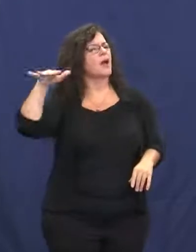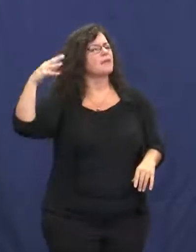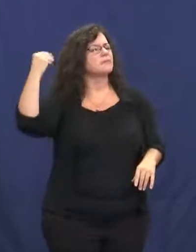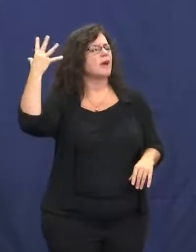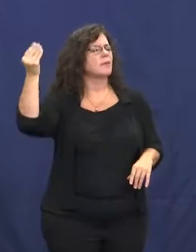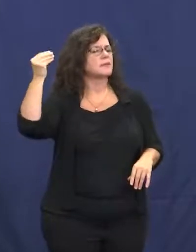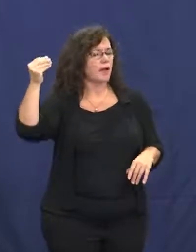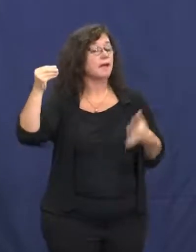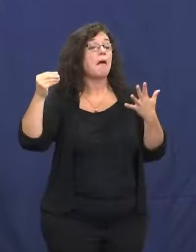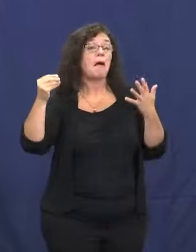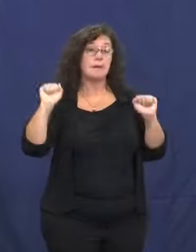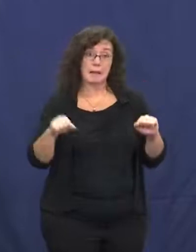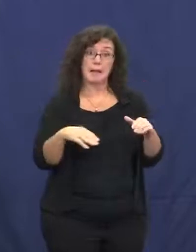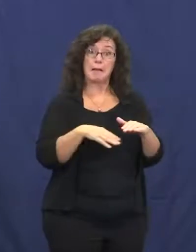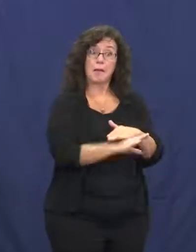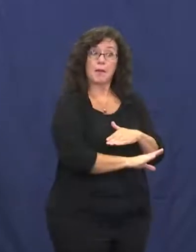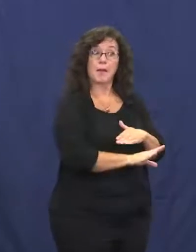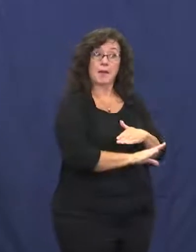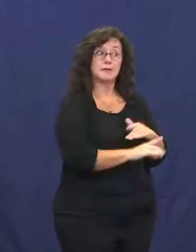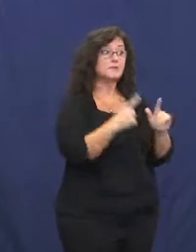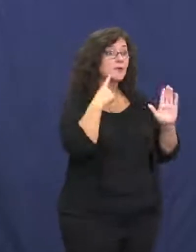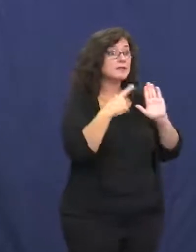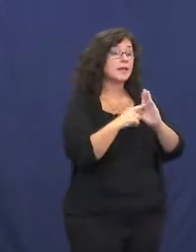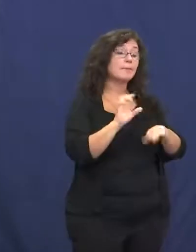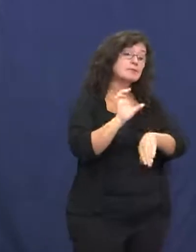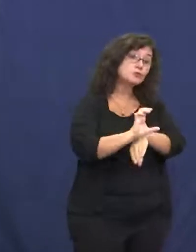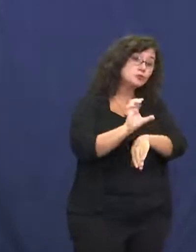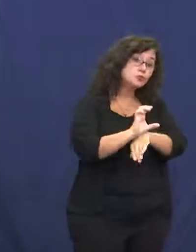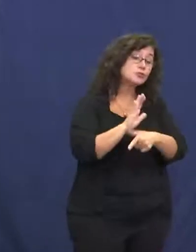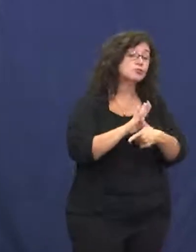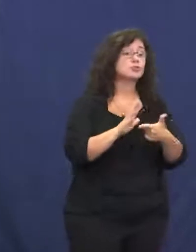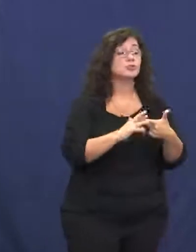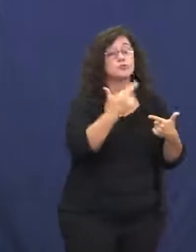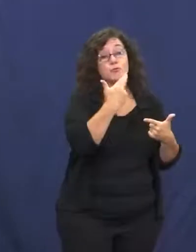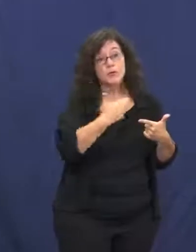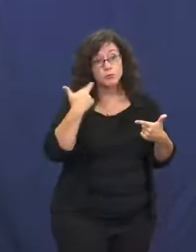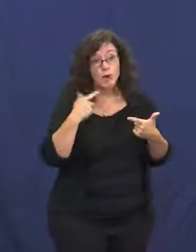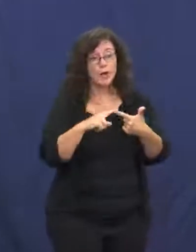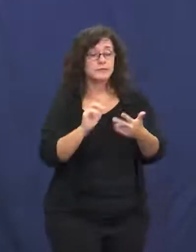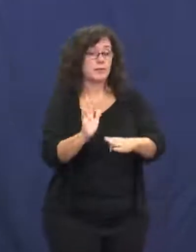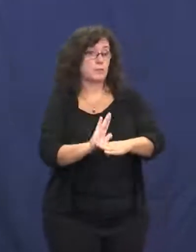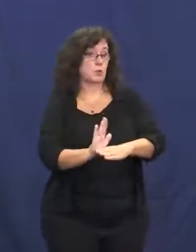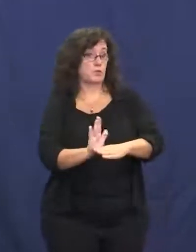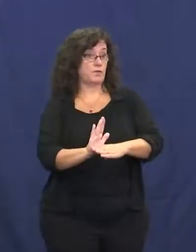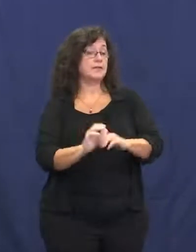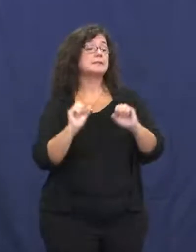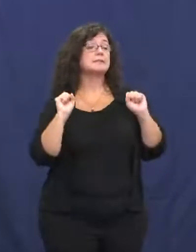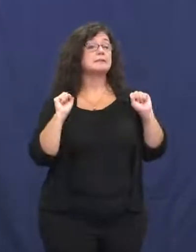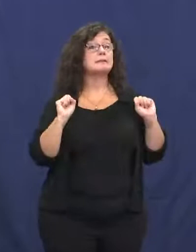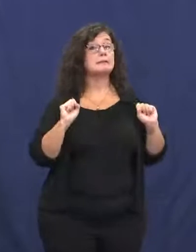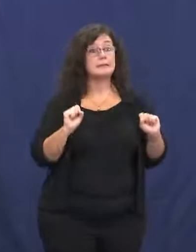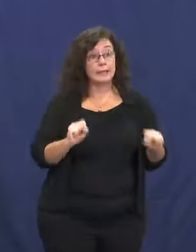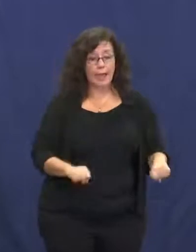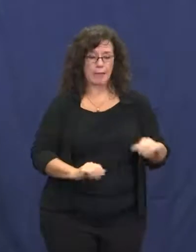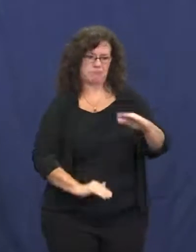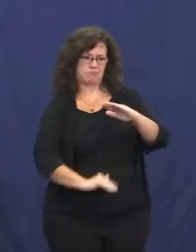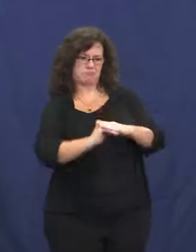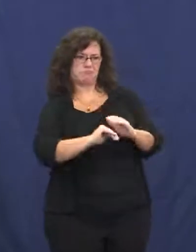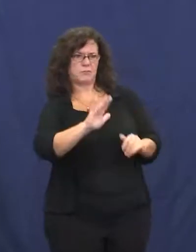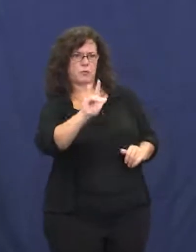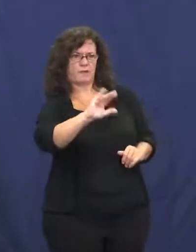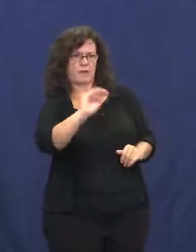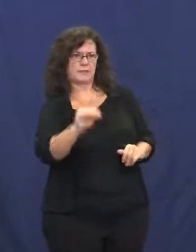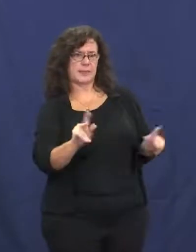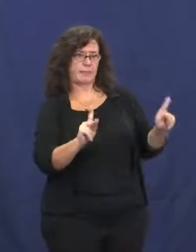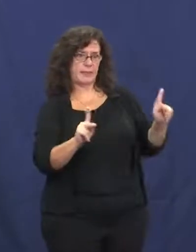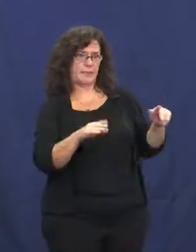capacity. For example, places of worship, restaurants, movie theaters can all go to 25% indoor capacity.